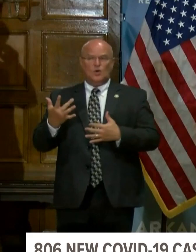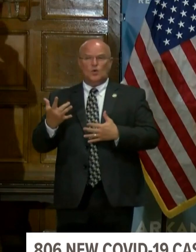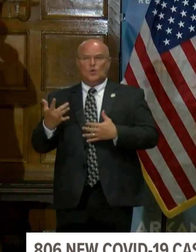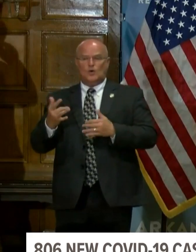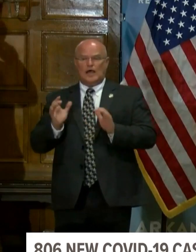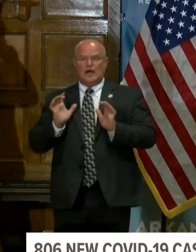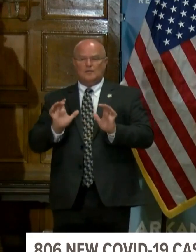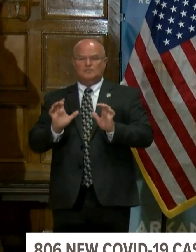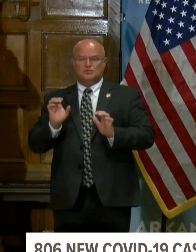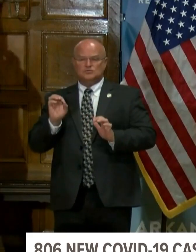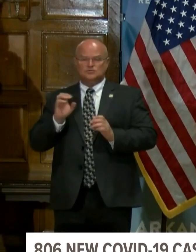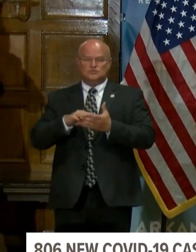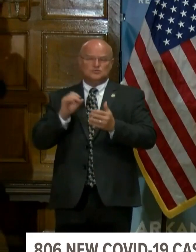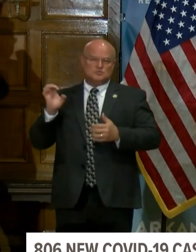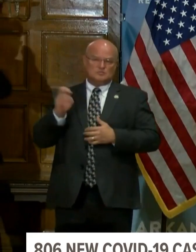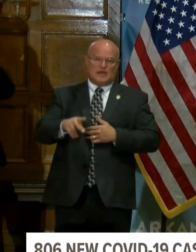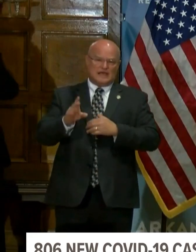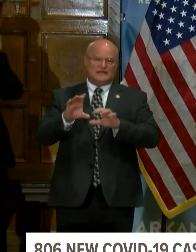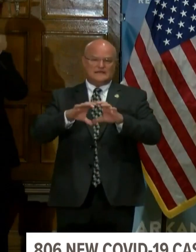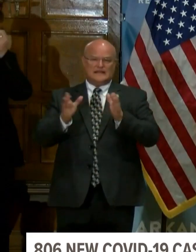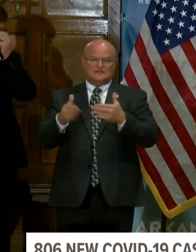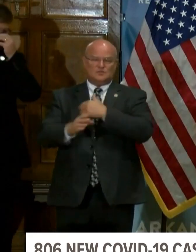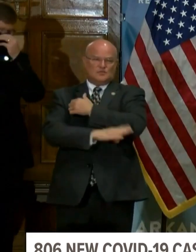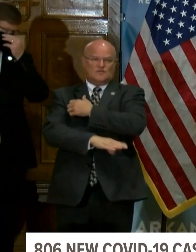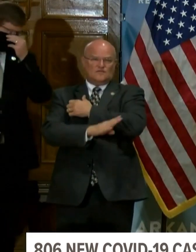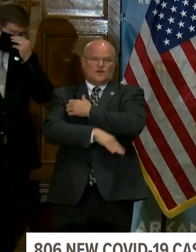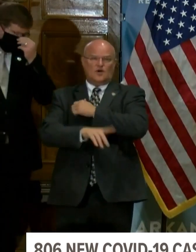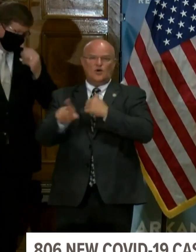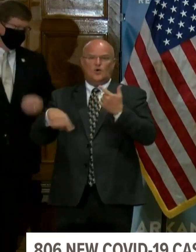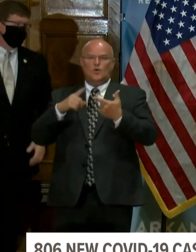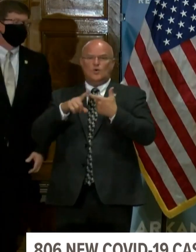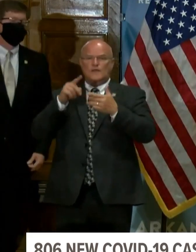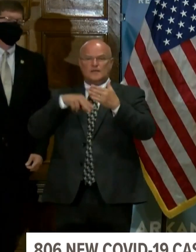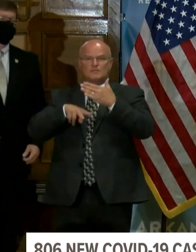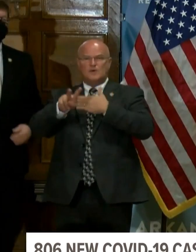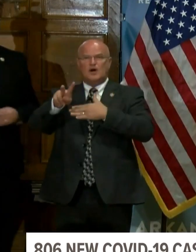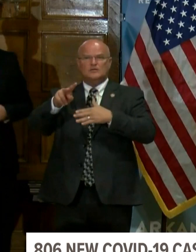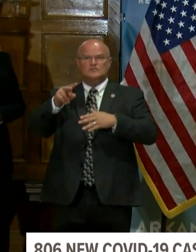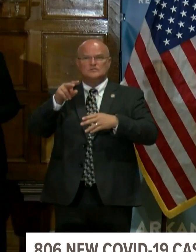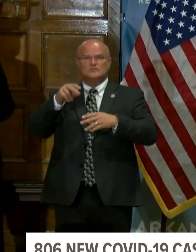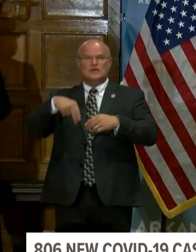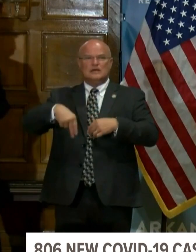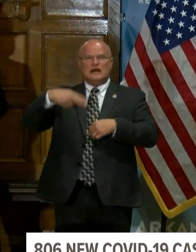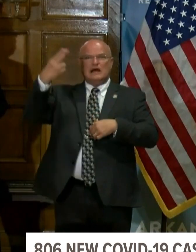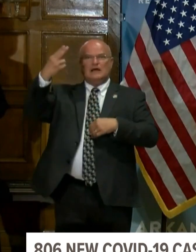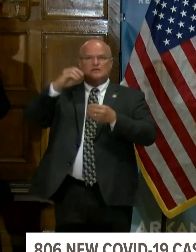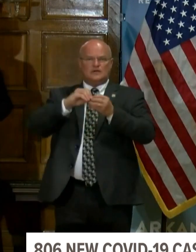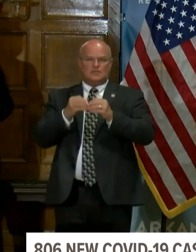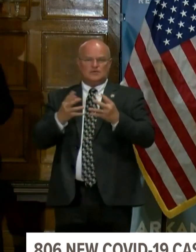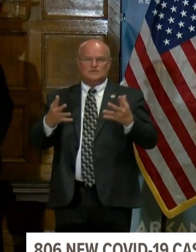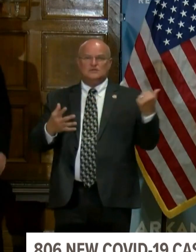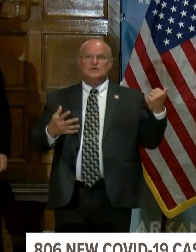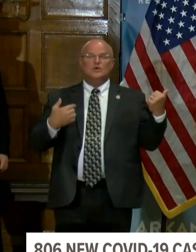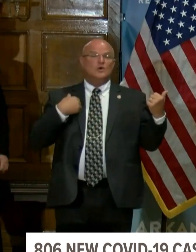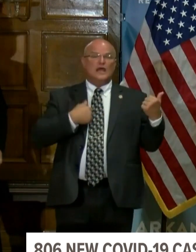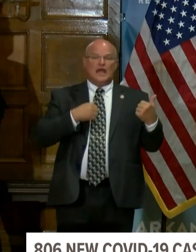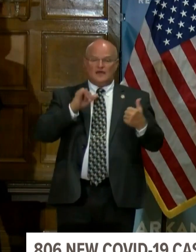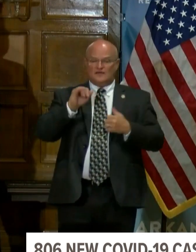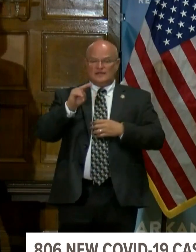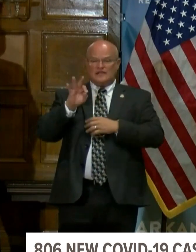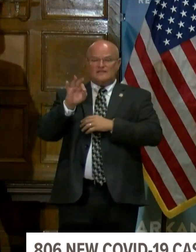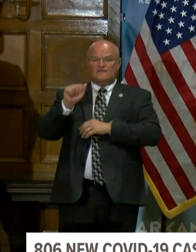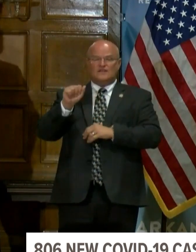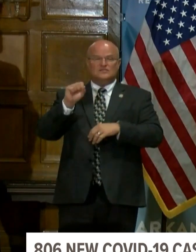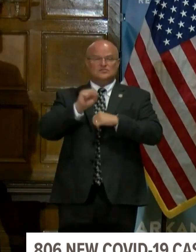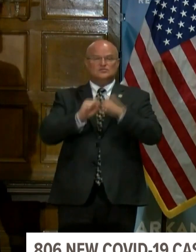push students back into the classroom in the fall when the models are projecting even higher numbers? Because we have our infrastructure